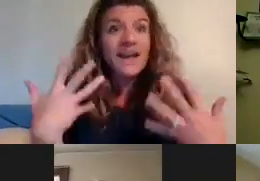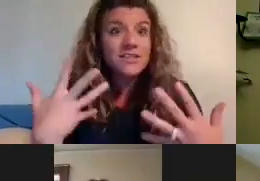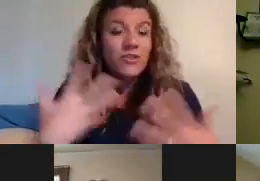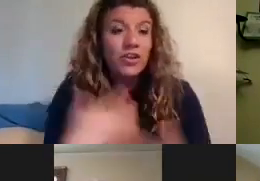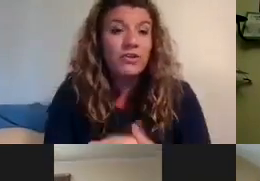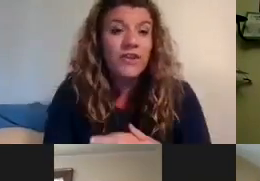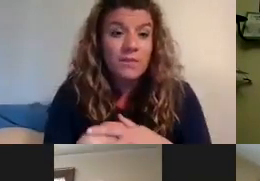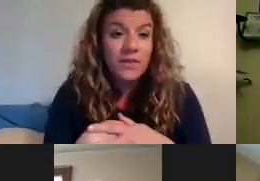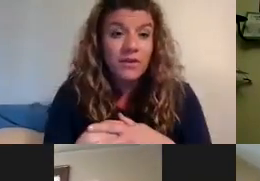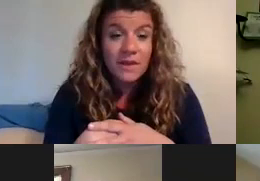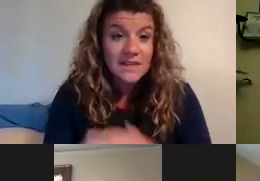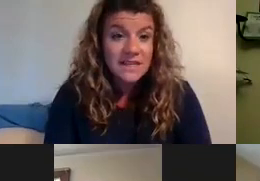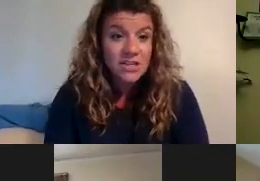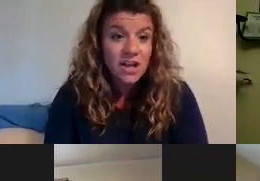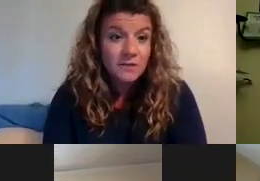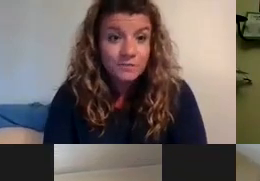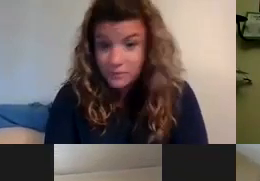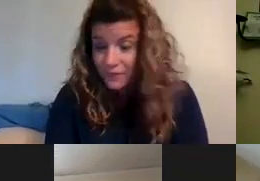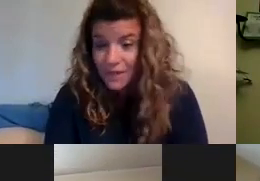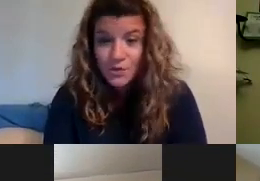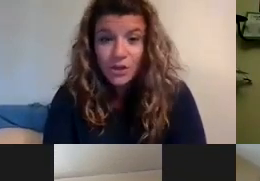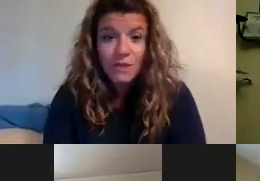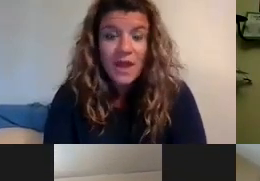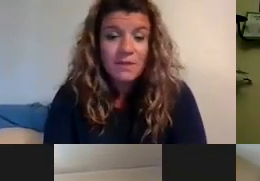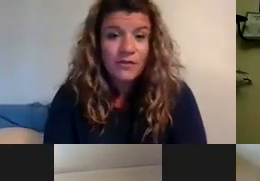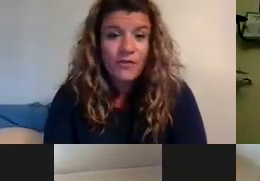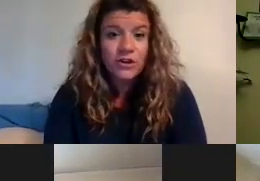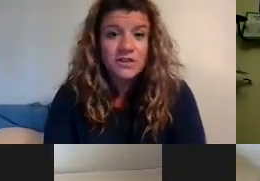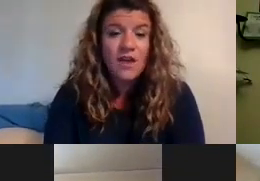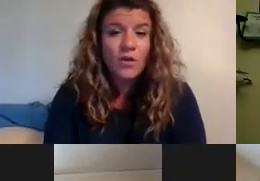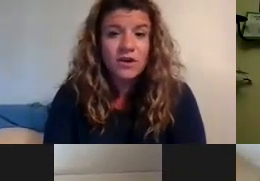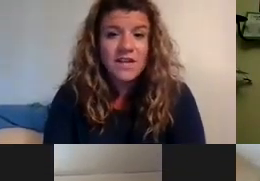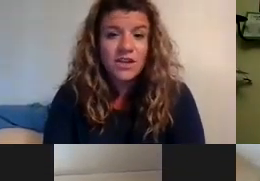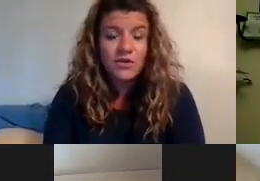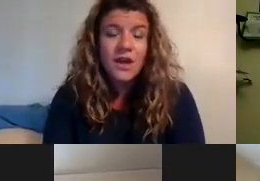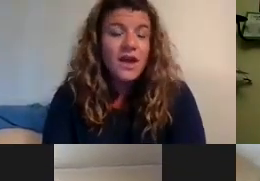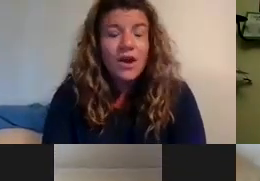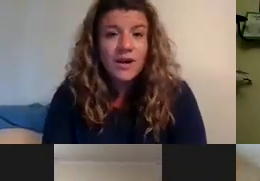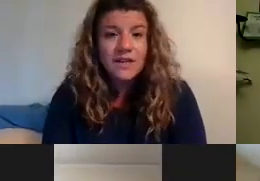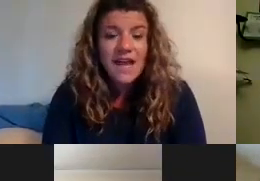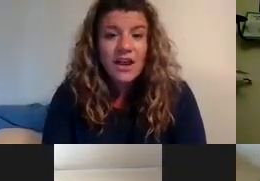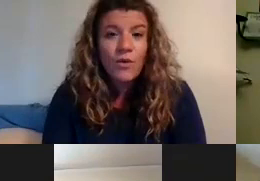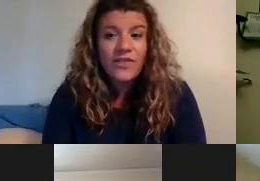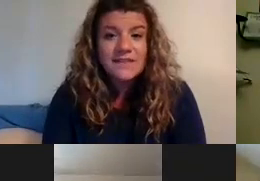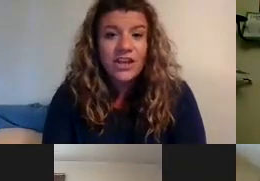faster than you develop the ability to talk. So when you're a baby, before you're saying words that you want to say or what things that you